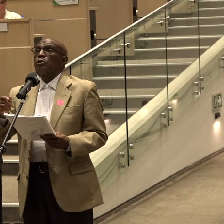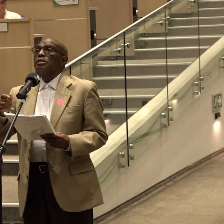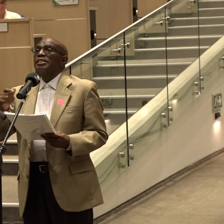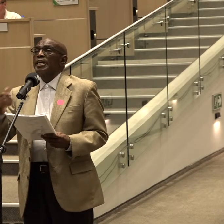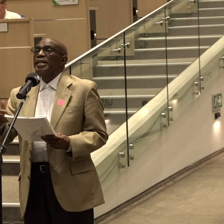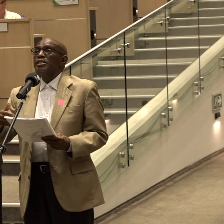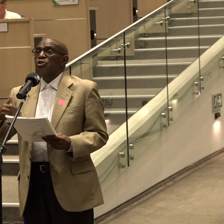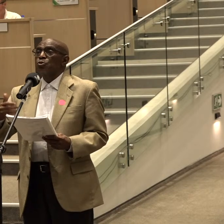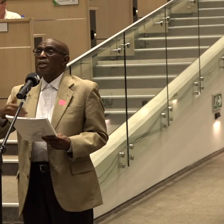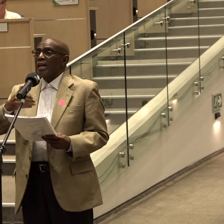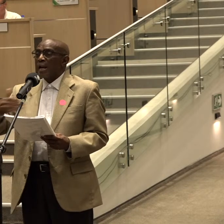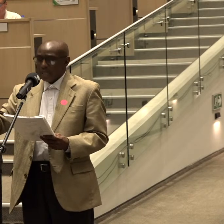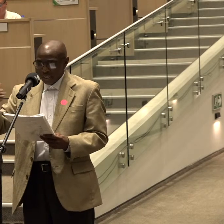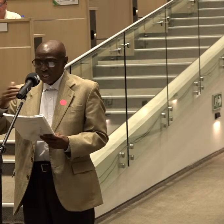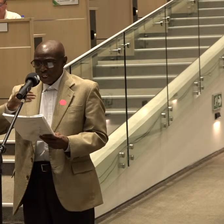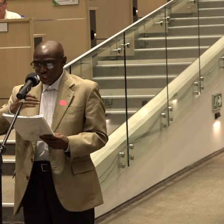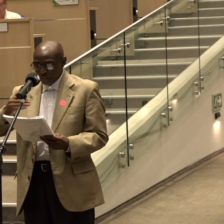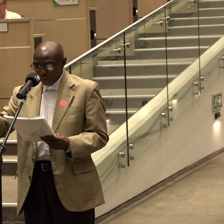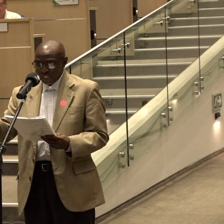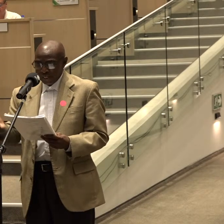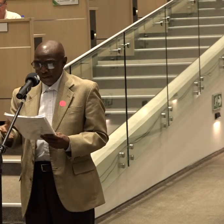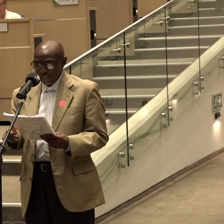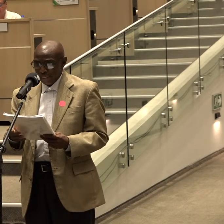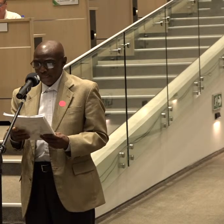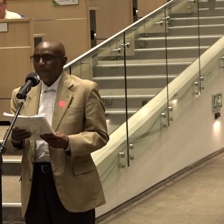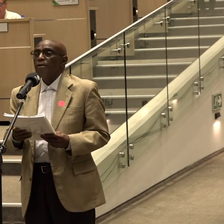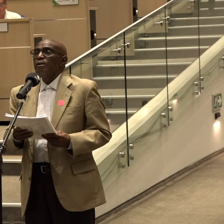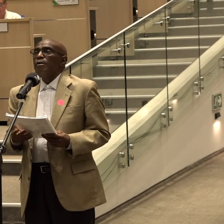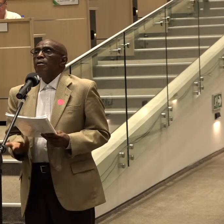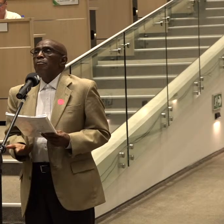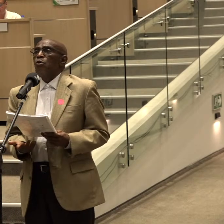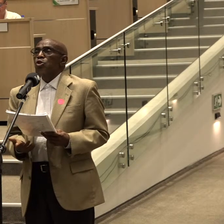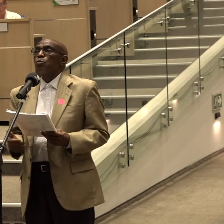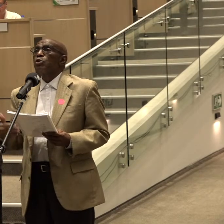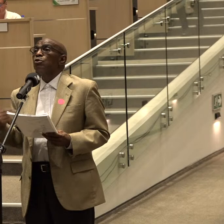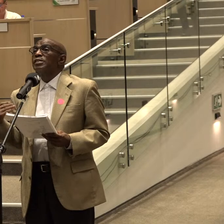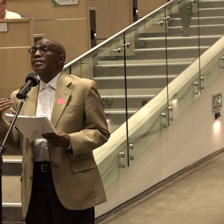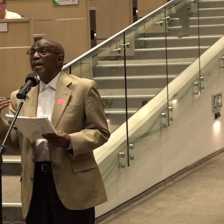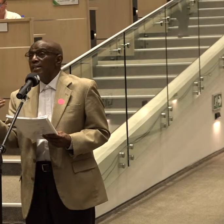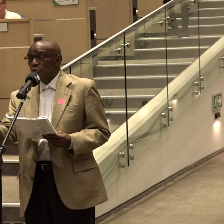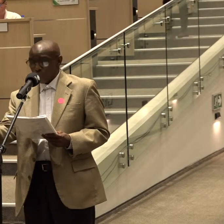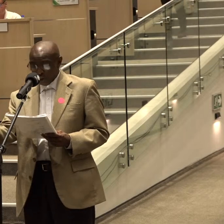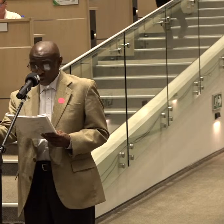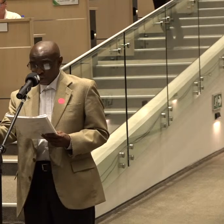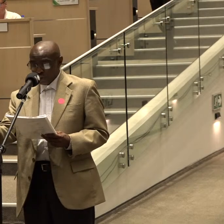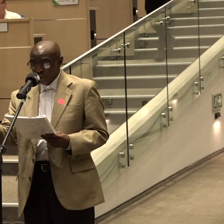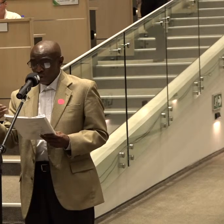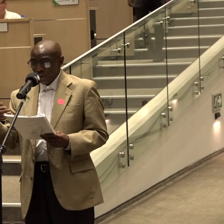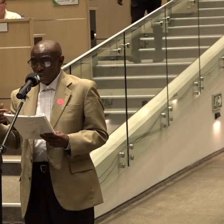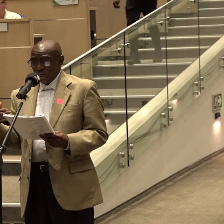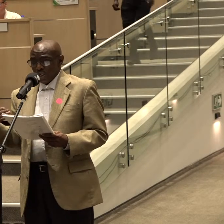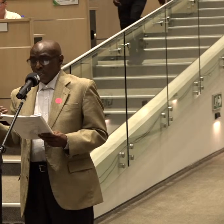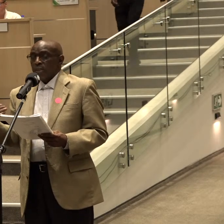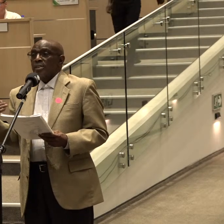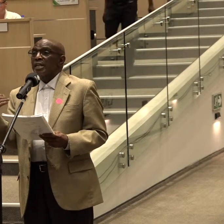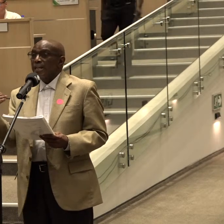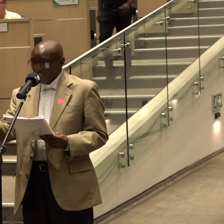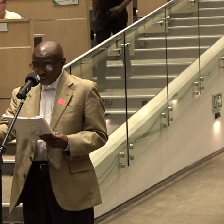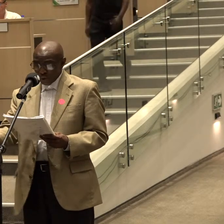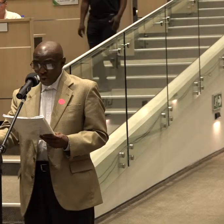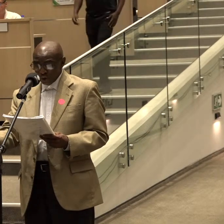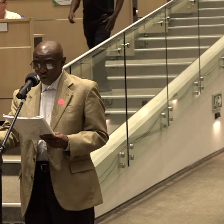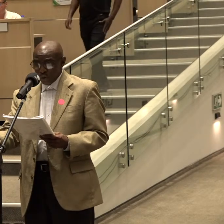to that trains should run smoothly because we use trains to go to school